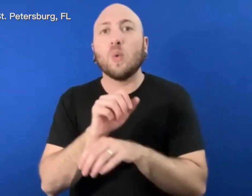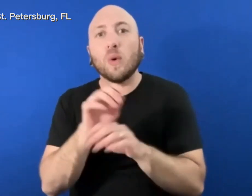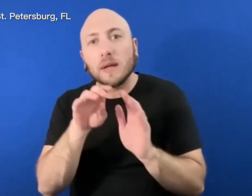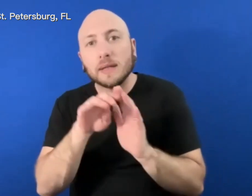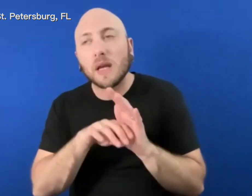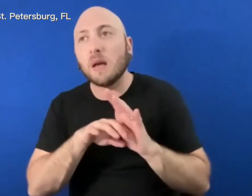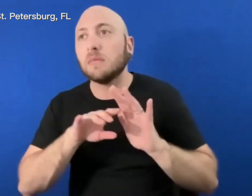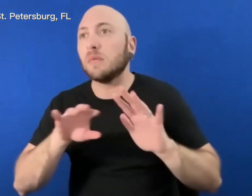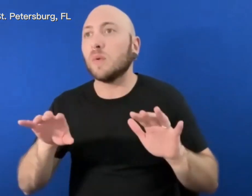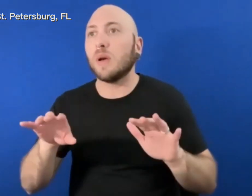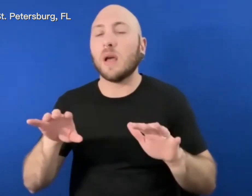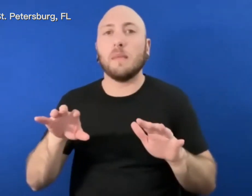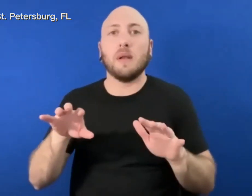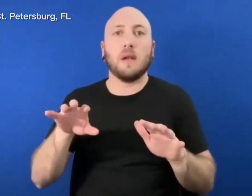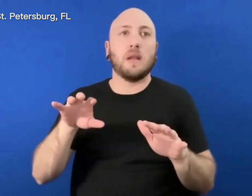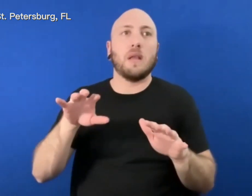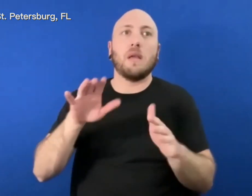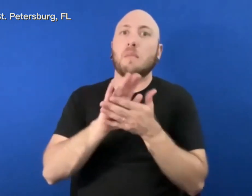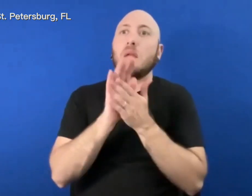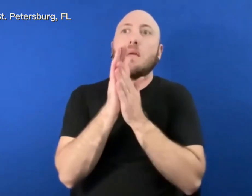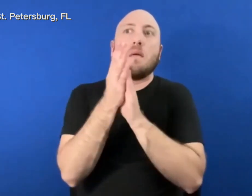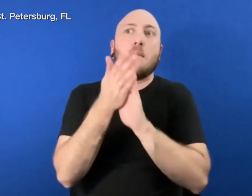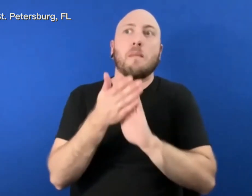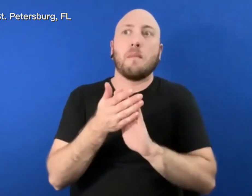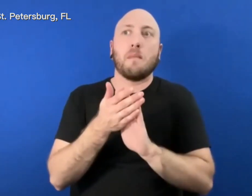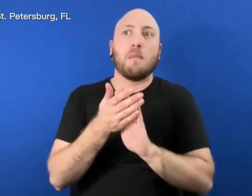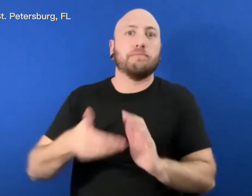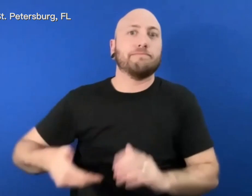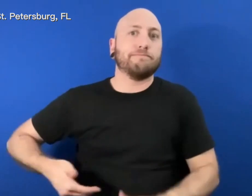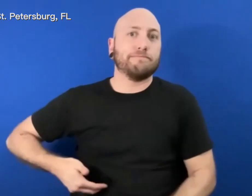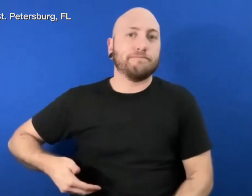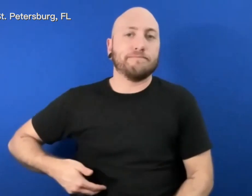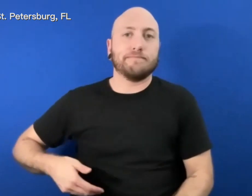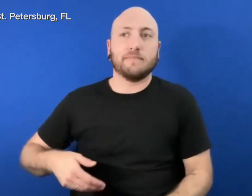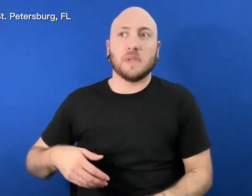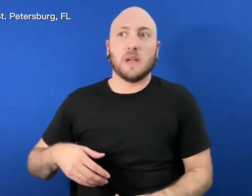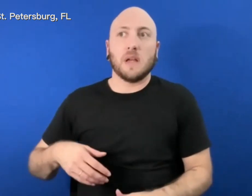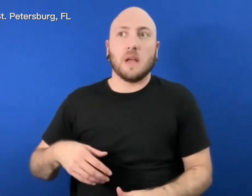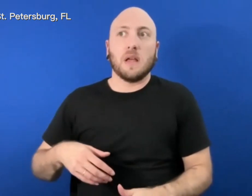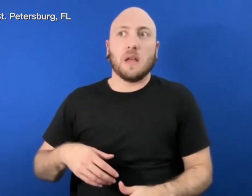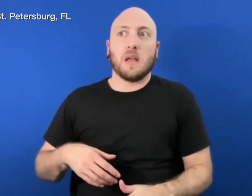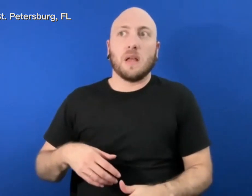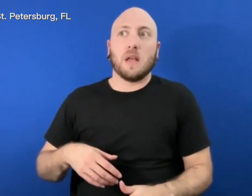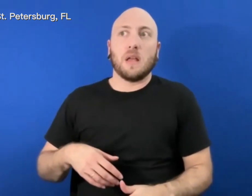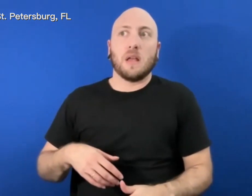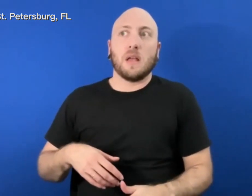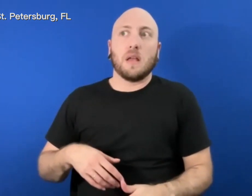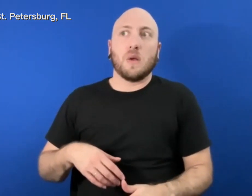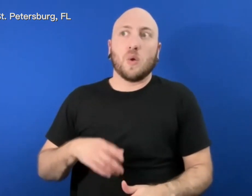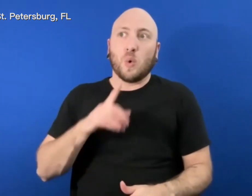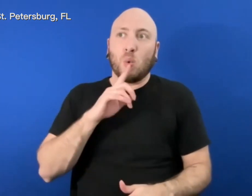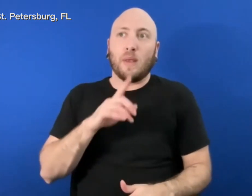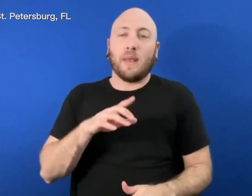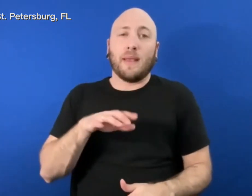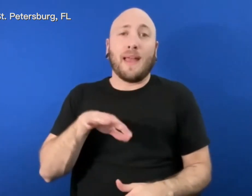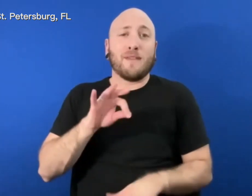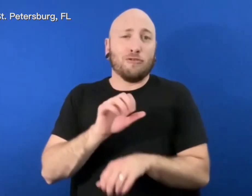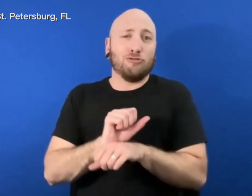on autopilot. Like I just soaked it in like a sponge. I got like the humble pie job. I took a bus to work every